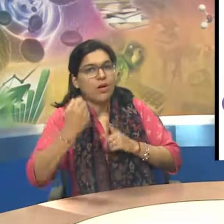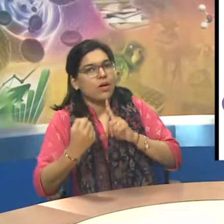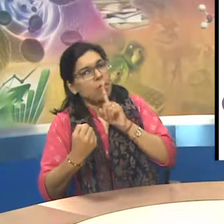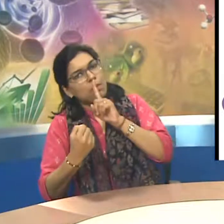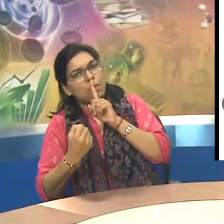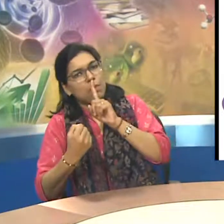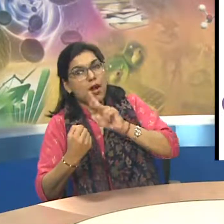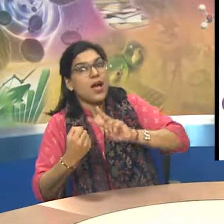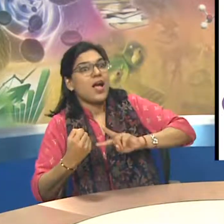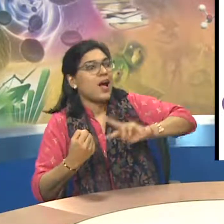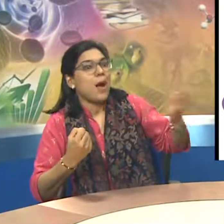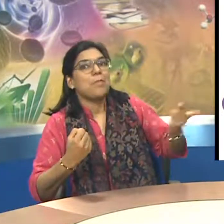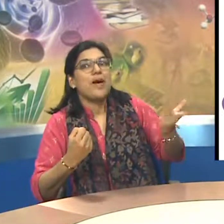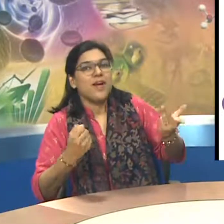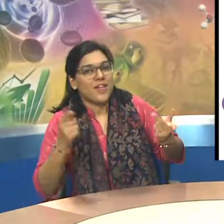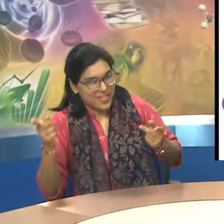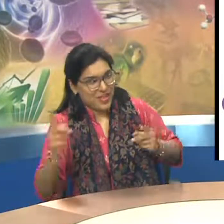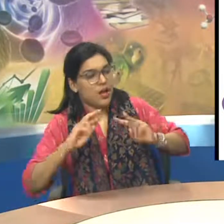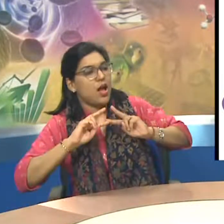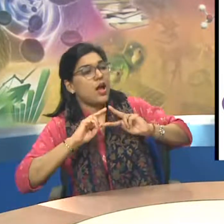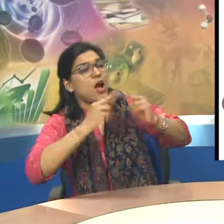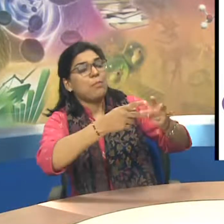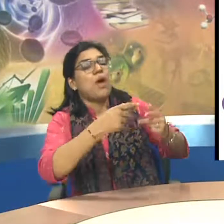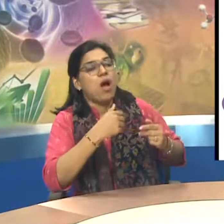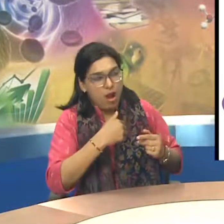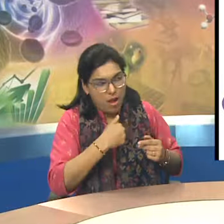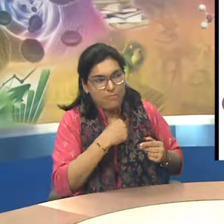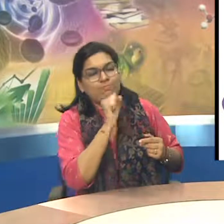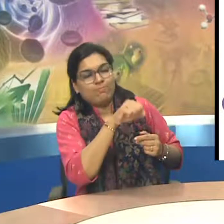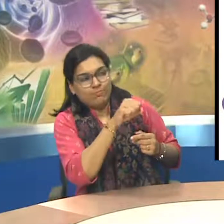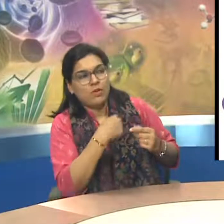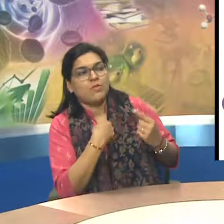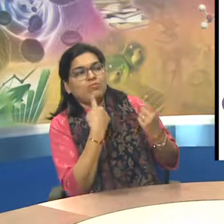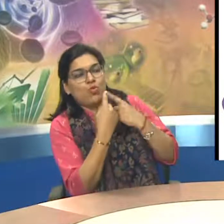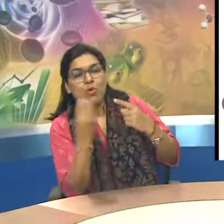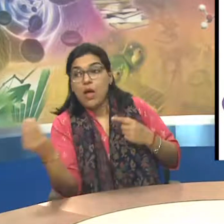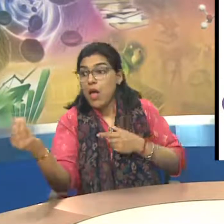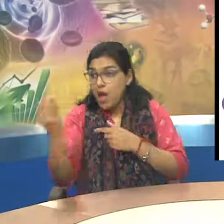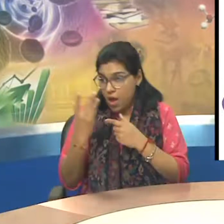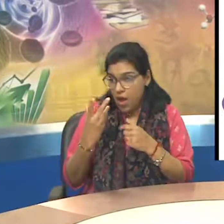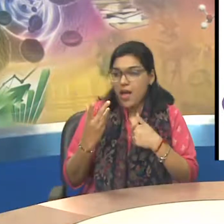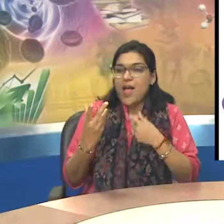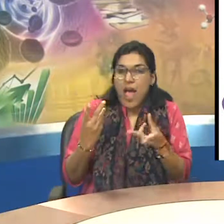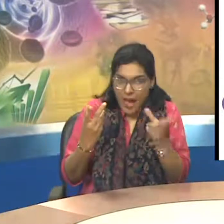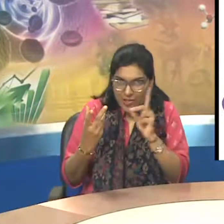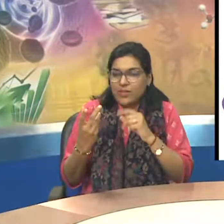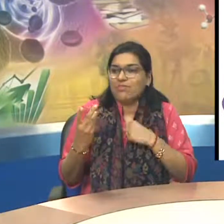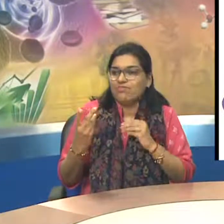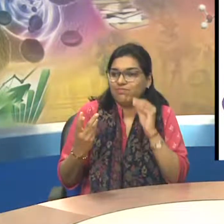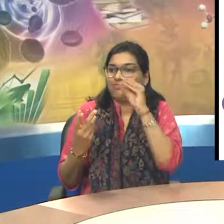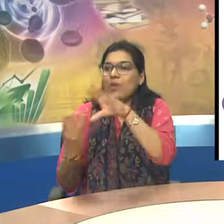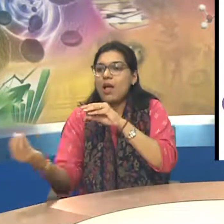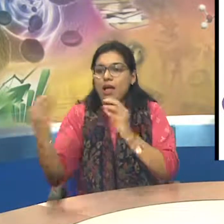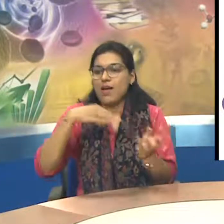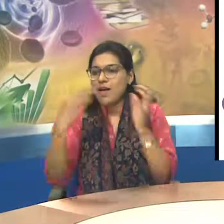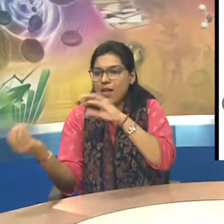Receiver's response or reaction